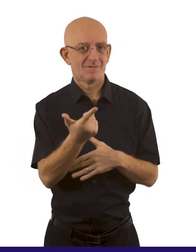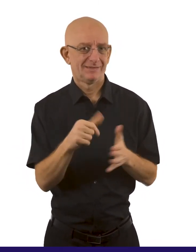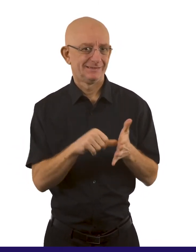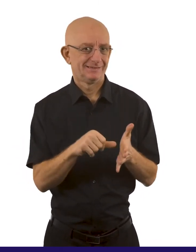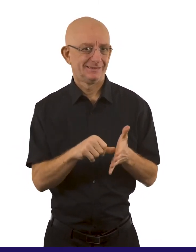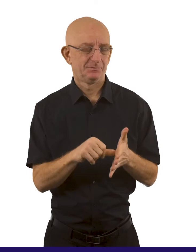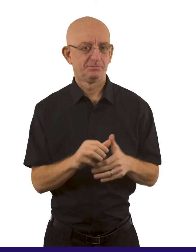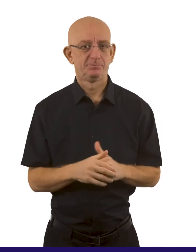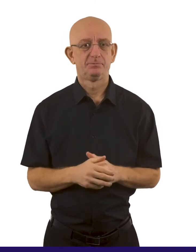Difficulty with transport.